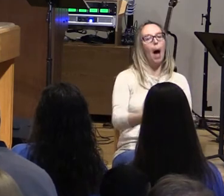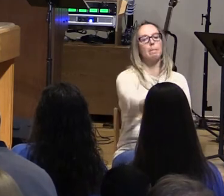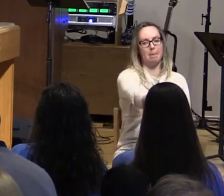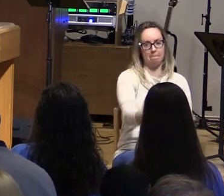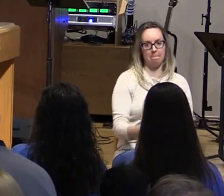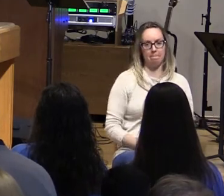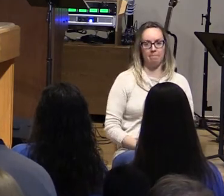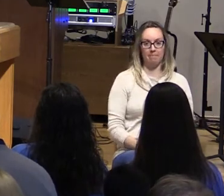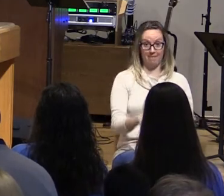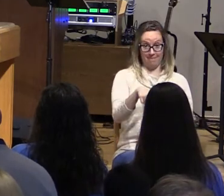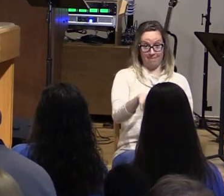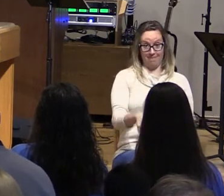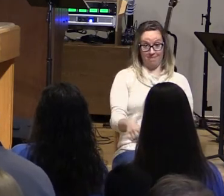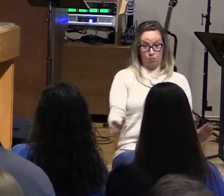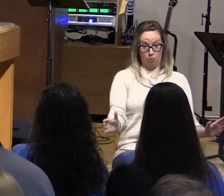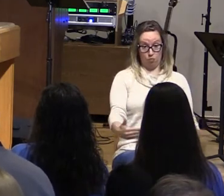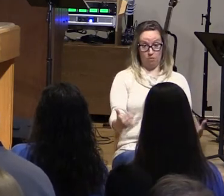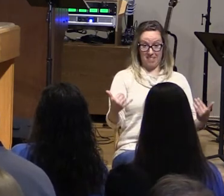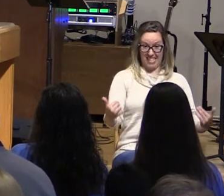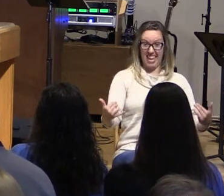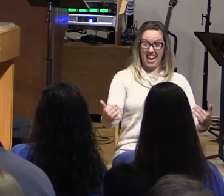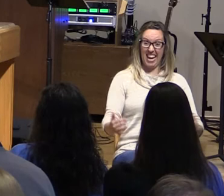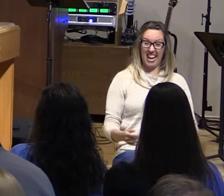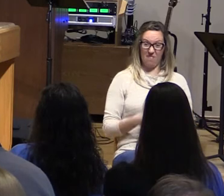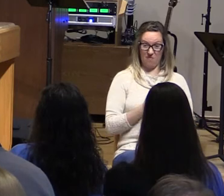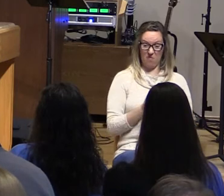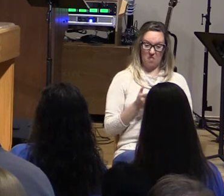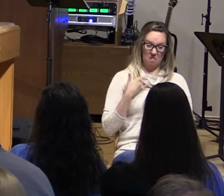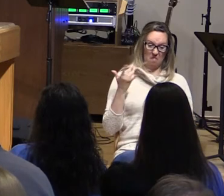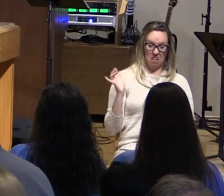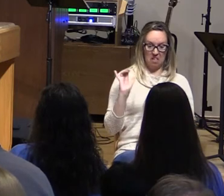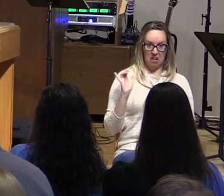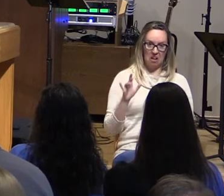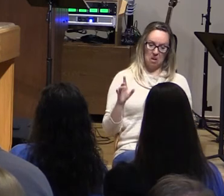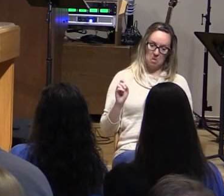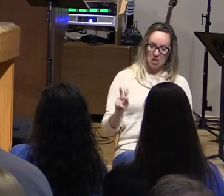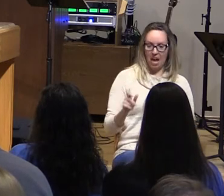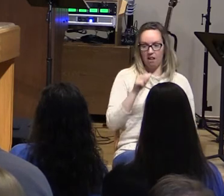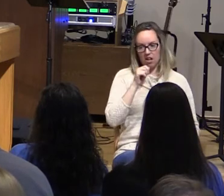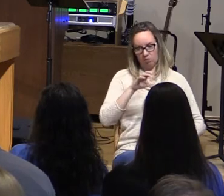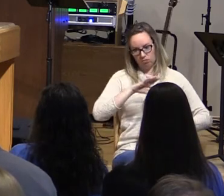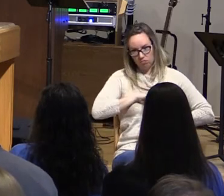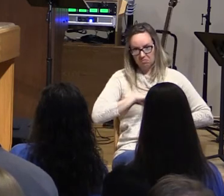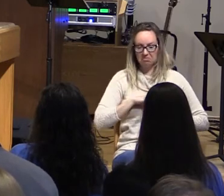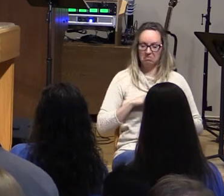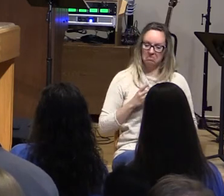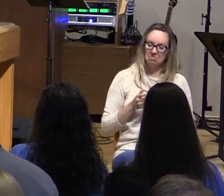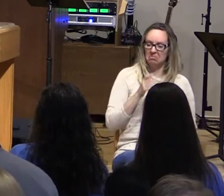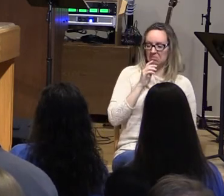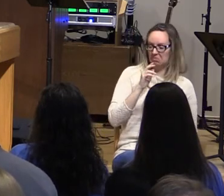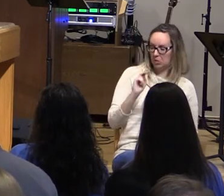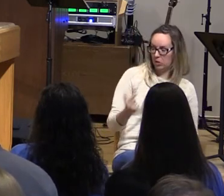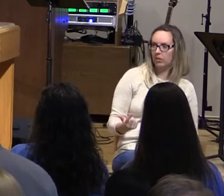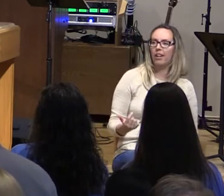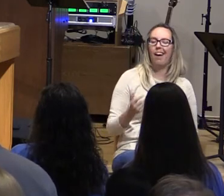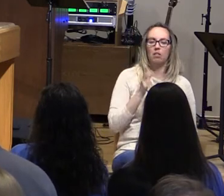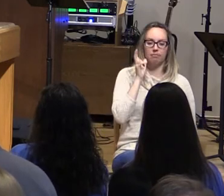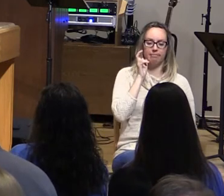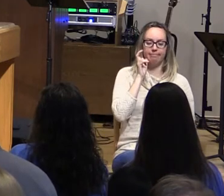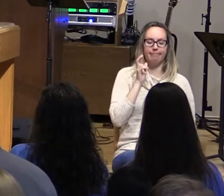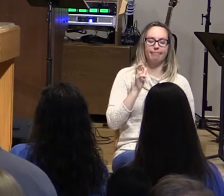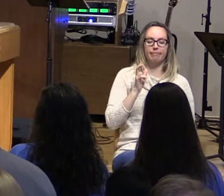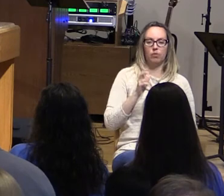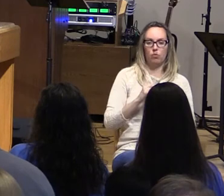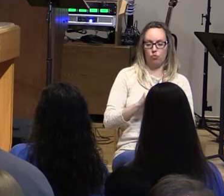And if you're in this room and you haven't felt like you were okay where you're at, that God loves you where you're at, listen to this scripture. It's one of my